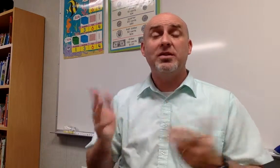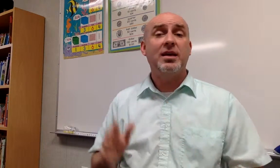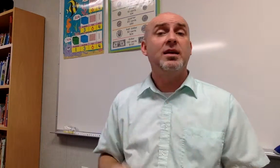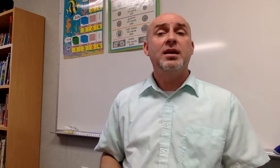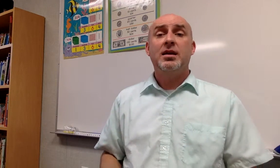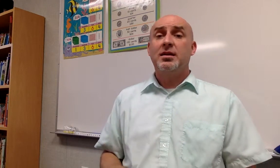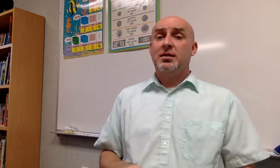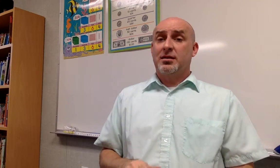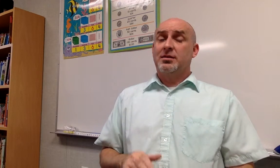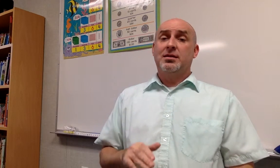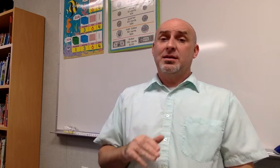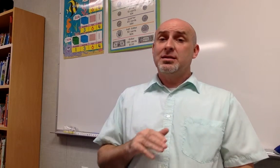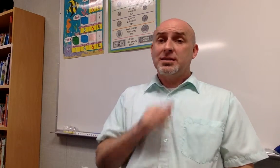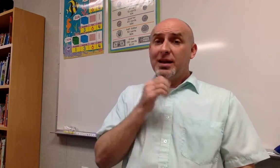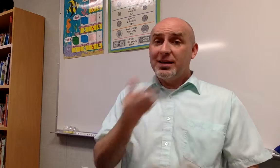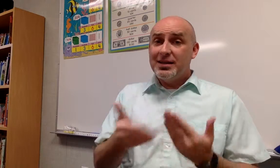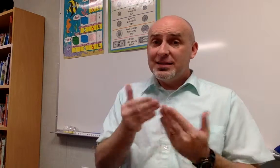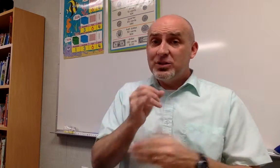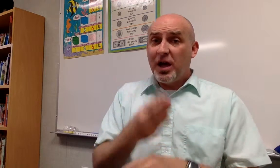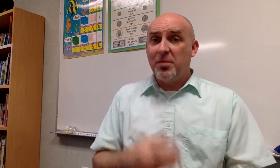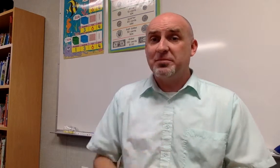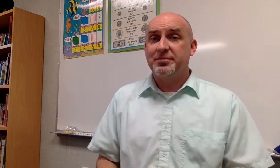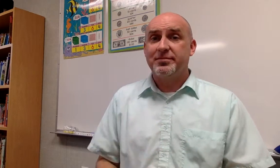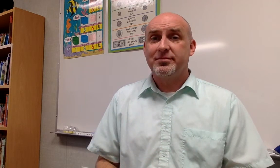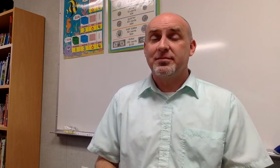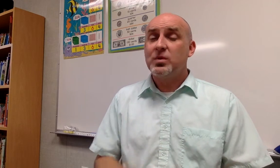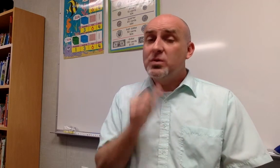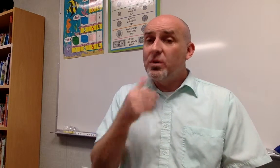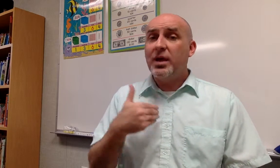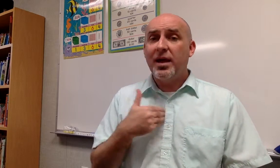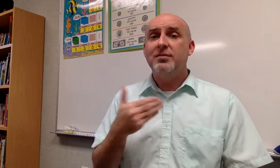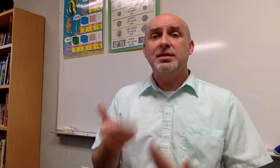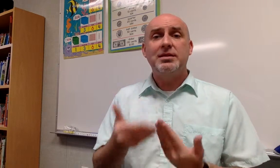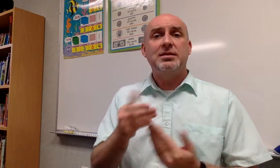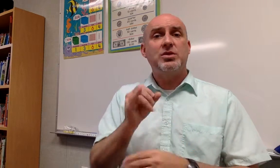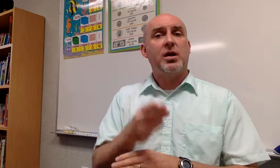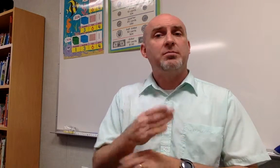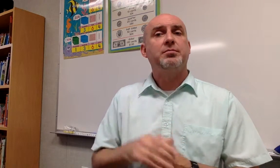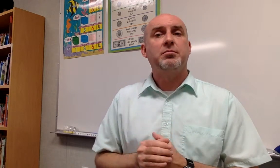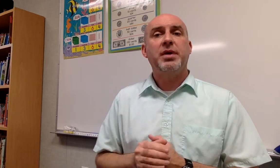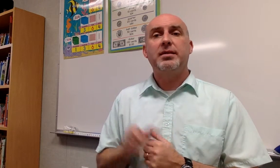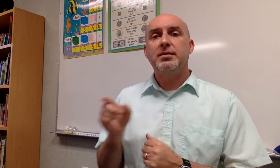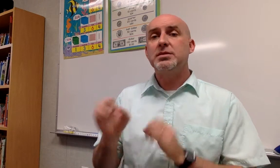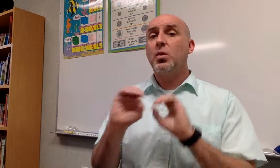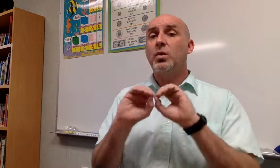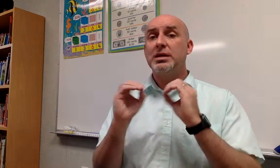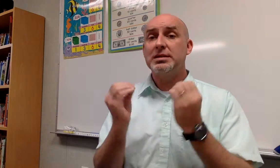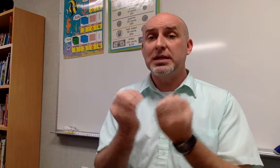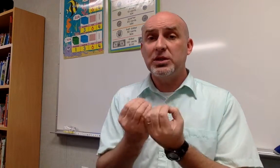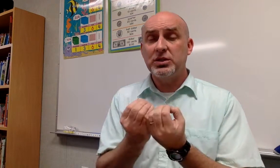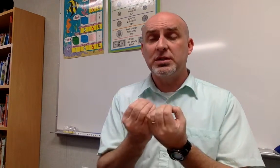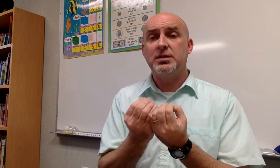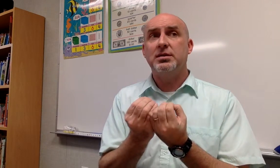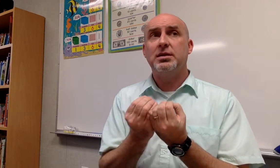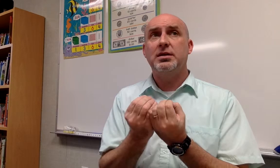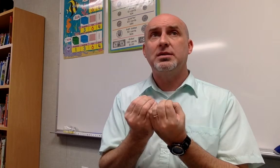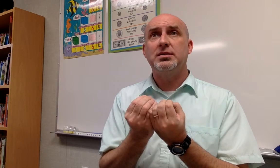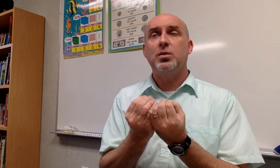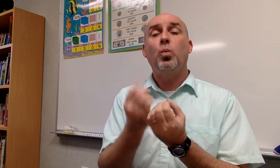everything. It's not an easy job. You don't have an easy job, but this organization is one